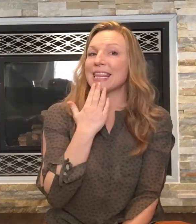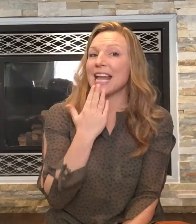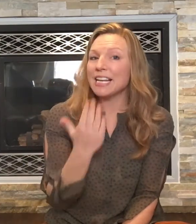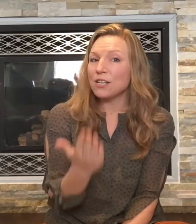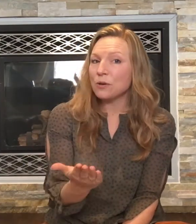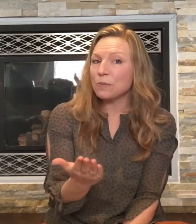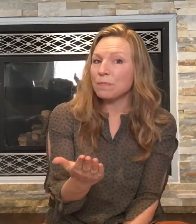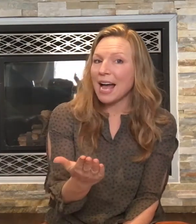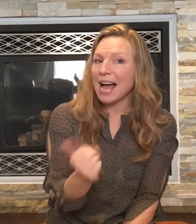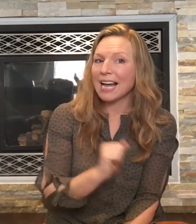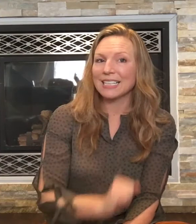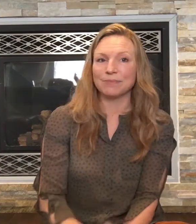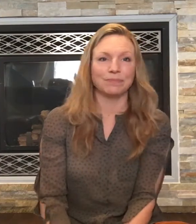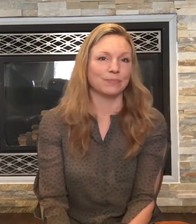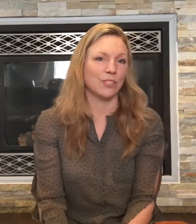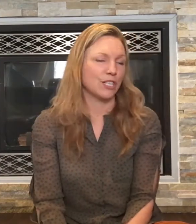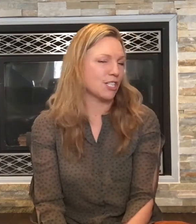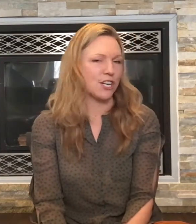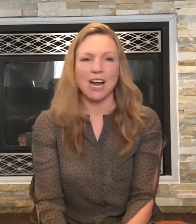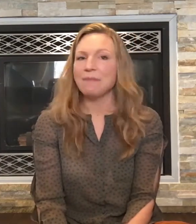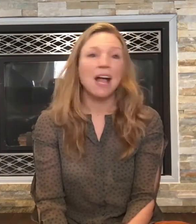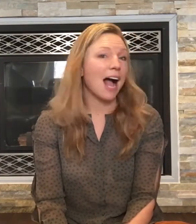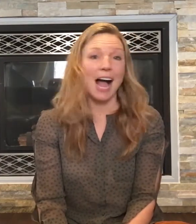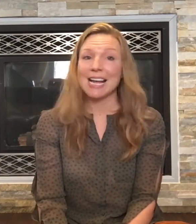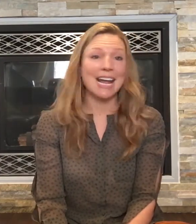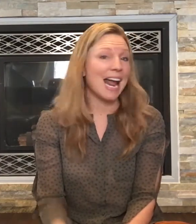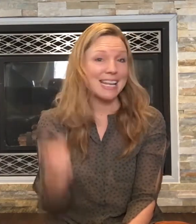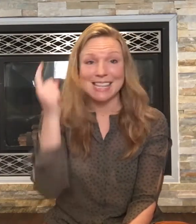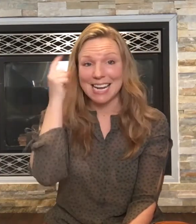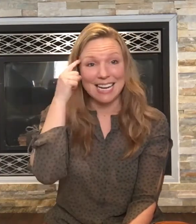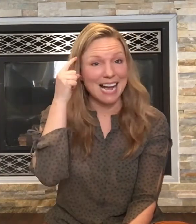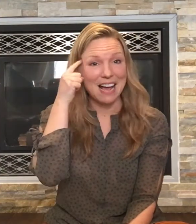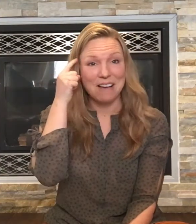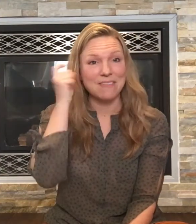thank you back. So you can shake your head. I can't think of